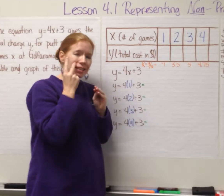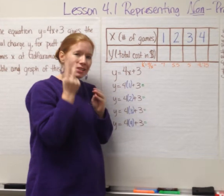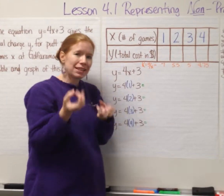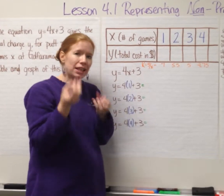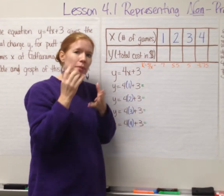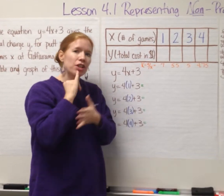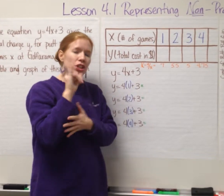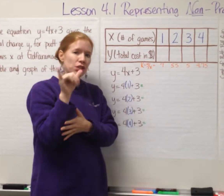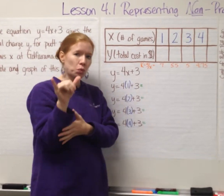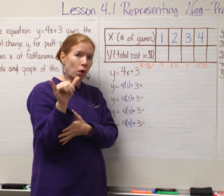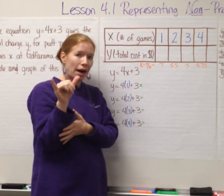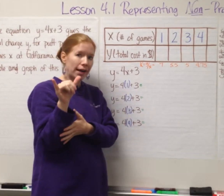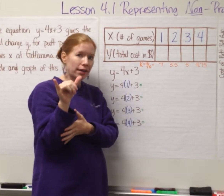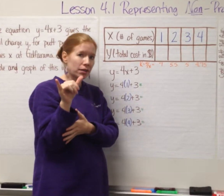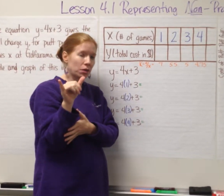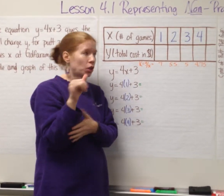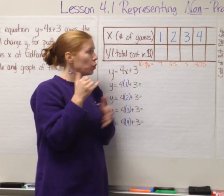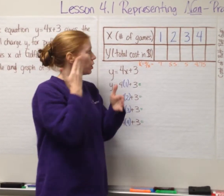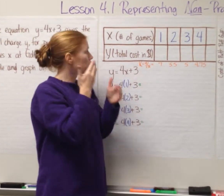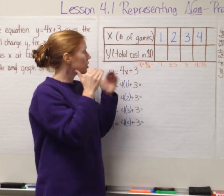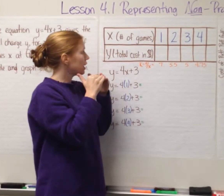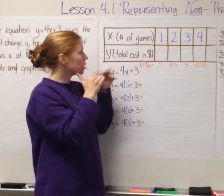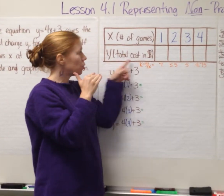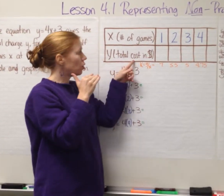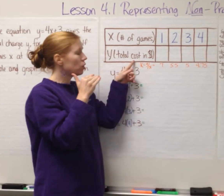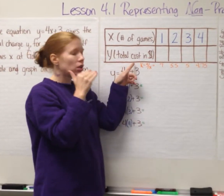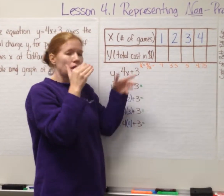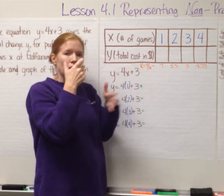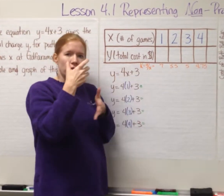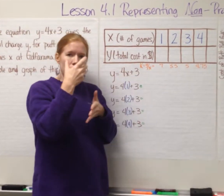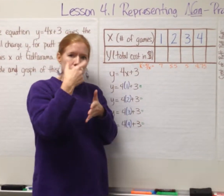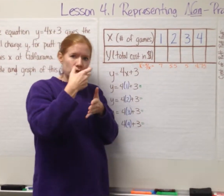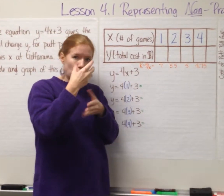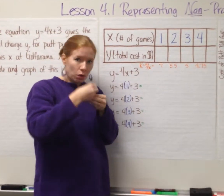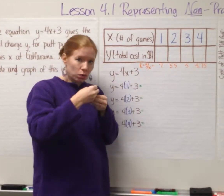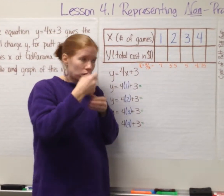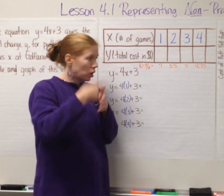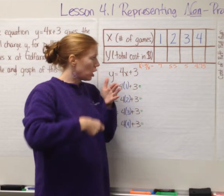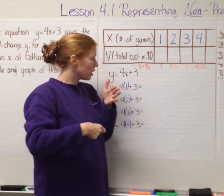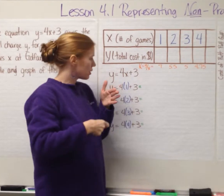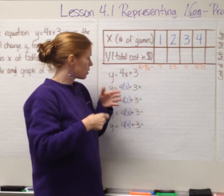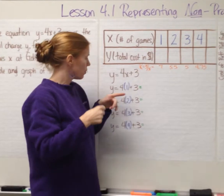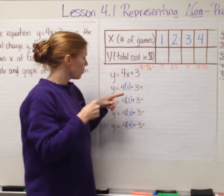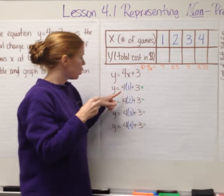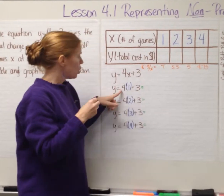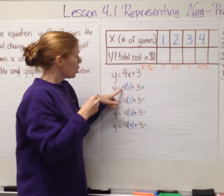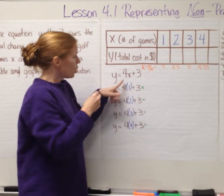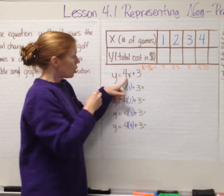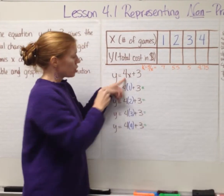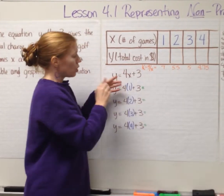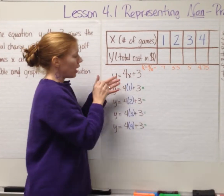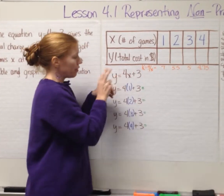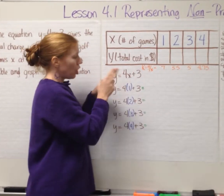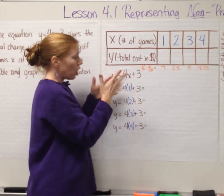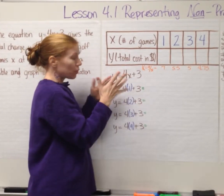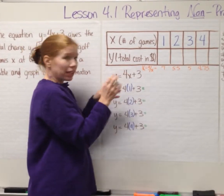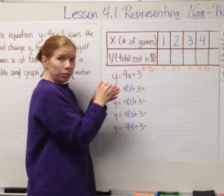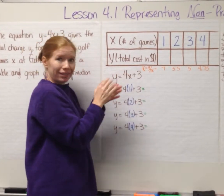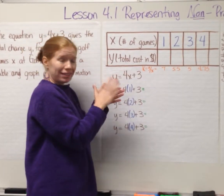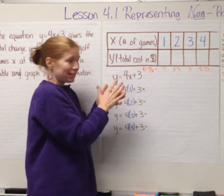see how much is Y, which will equal the total cost. So I've already written this